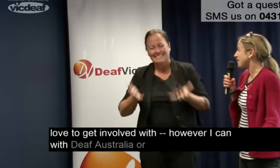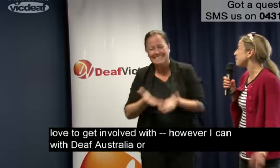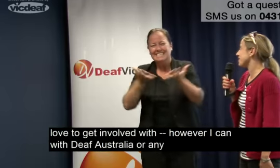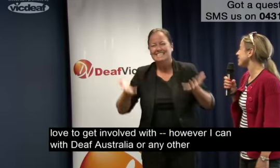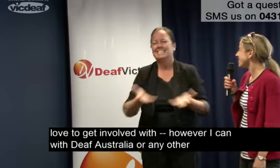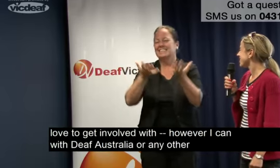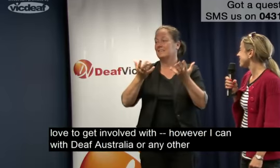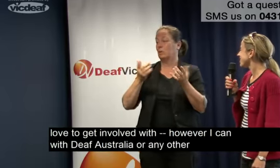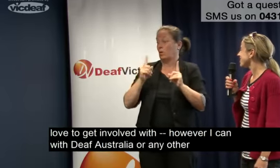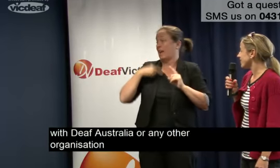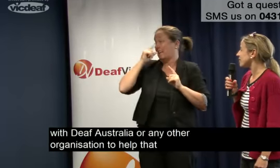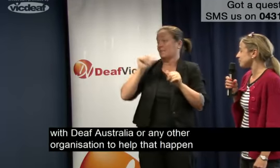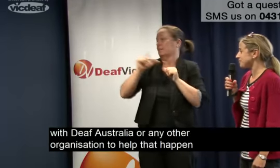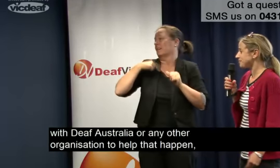could. Yeah.